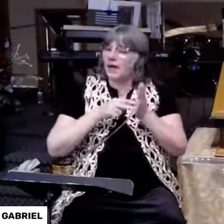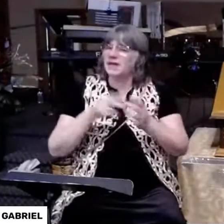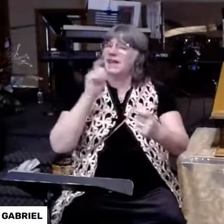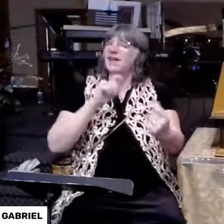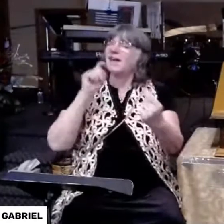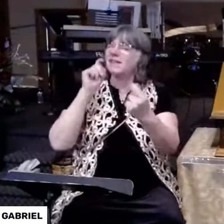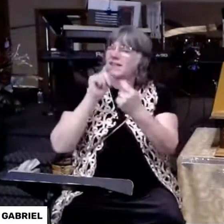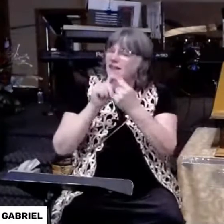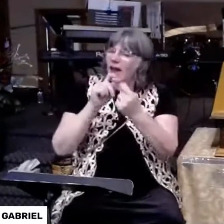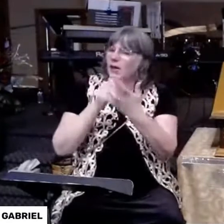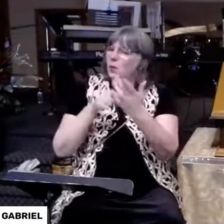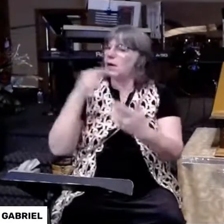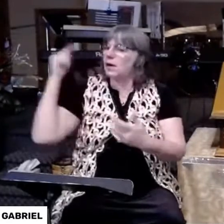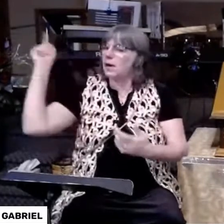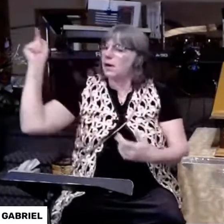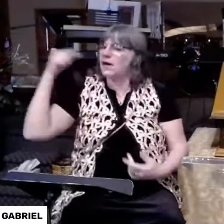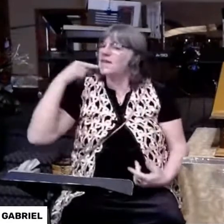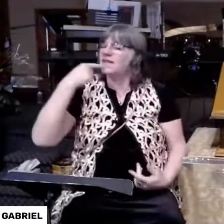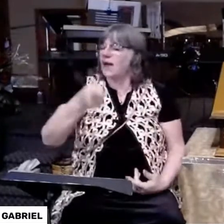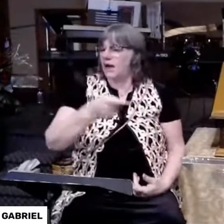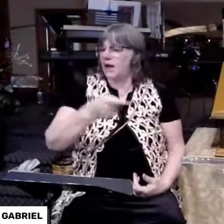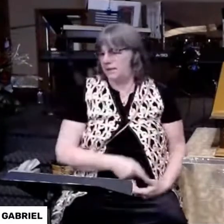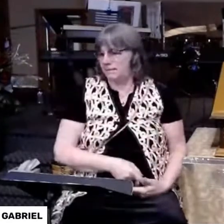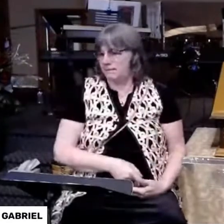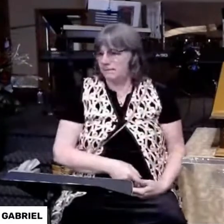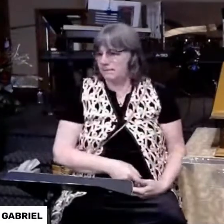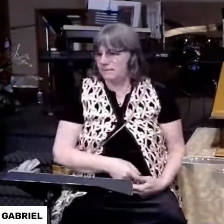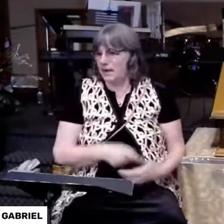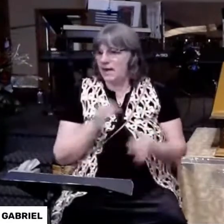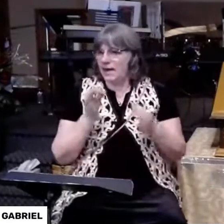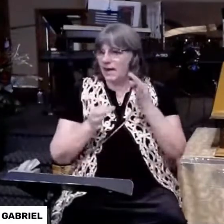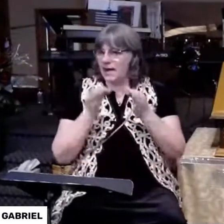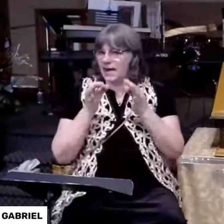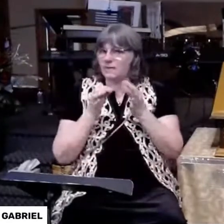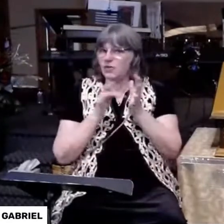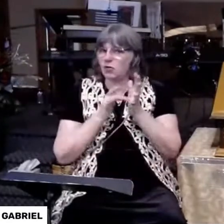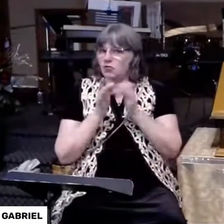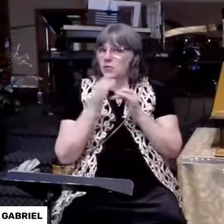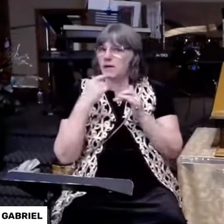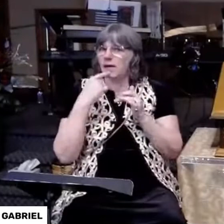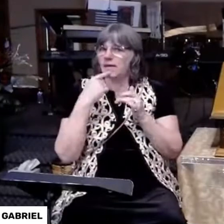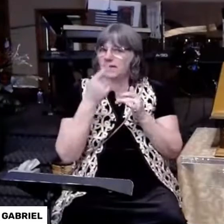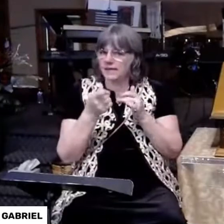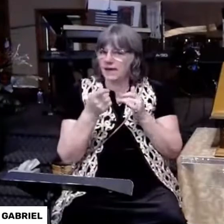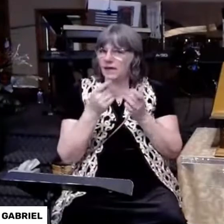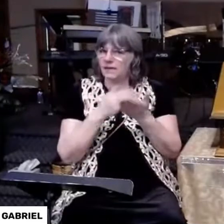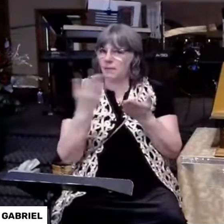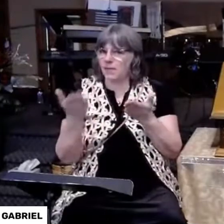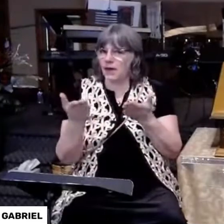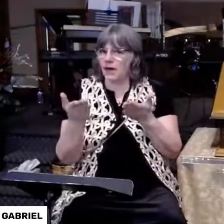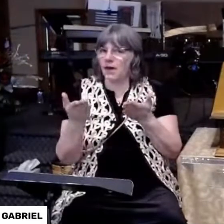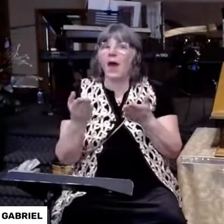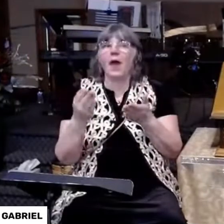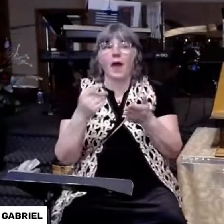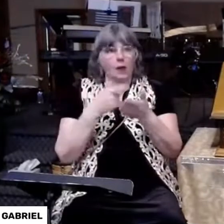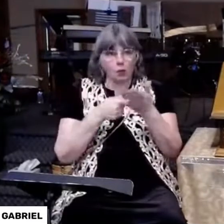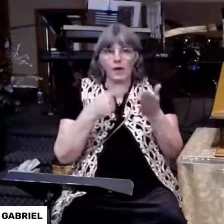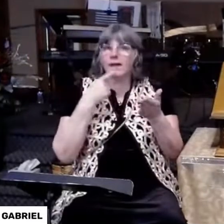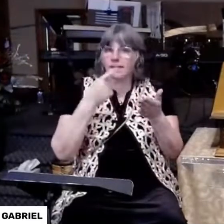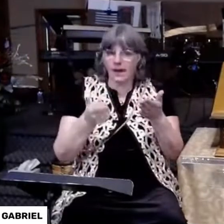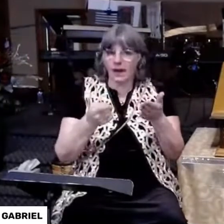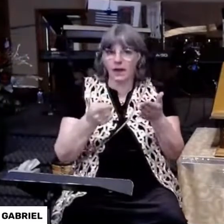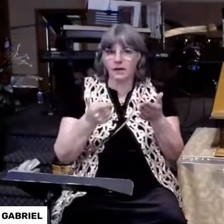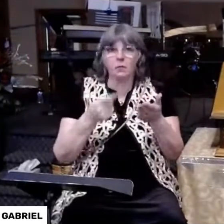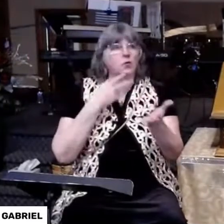Ooh, quite an audacious project to work on. What if Yeshua meant exactly what